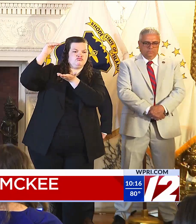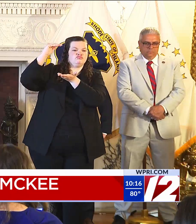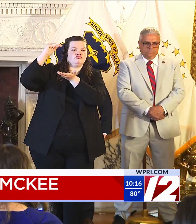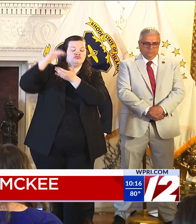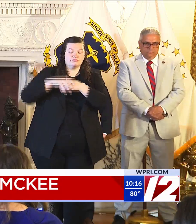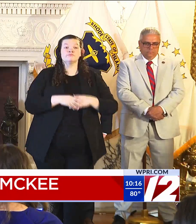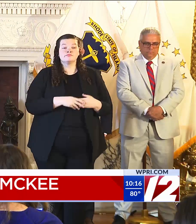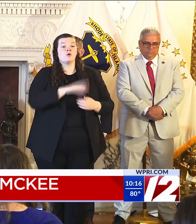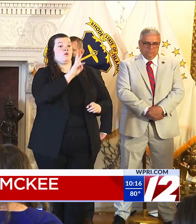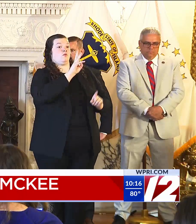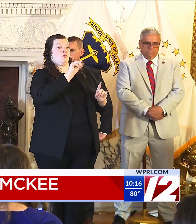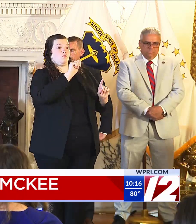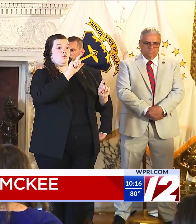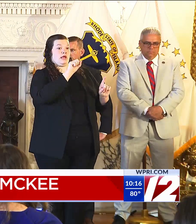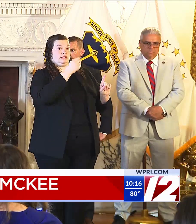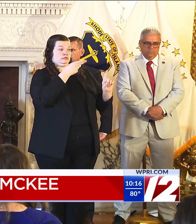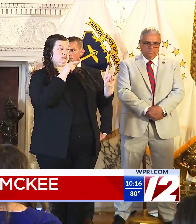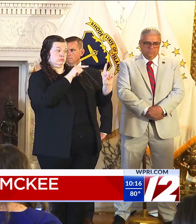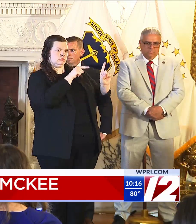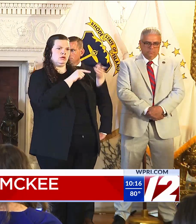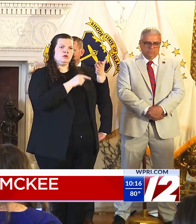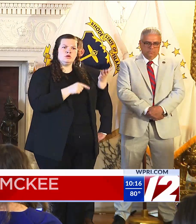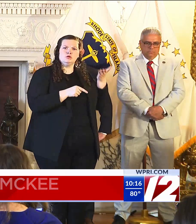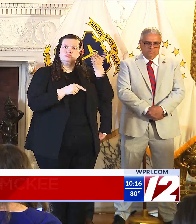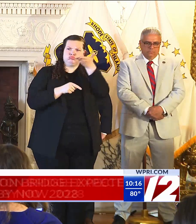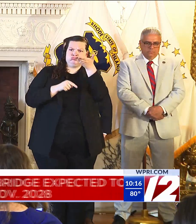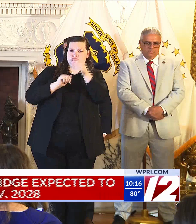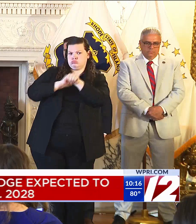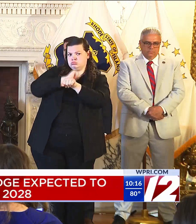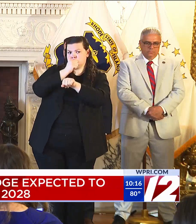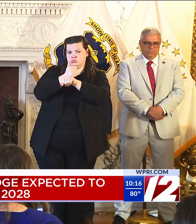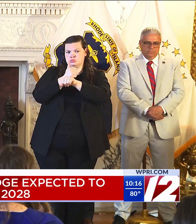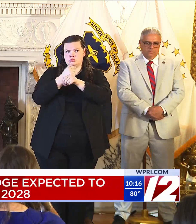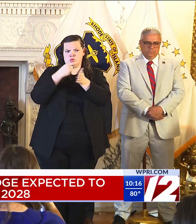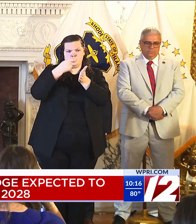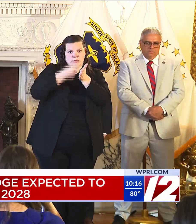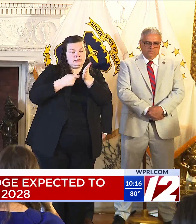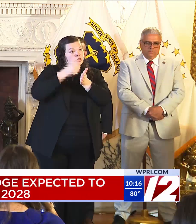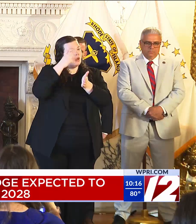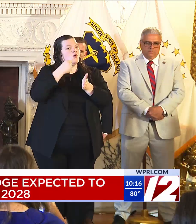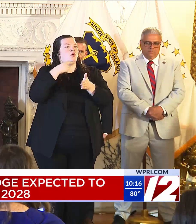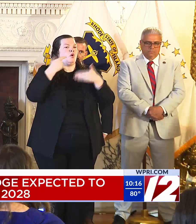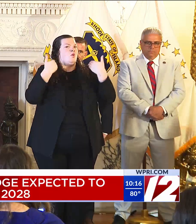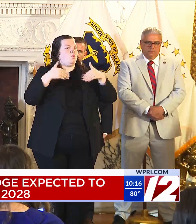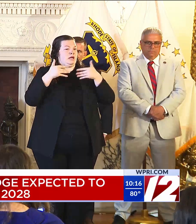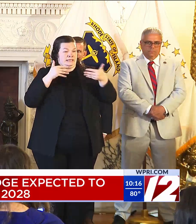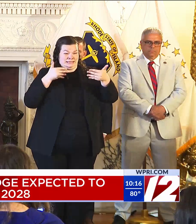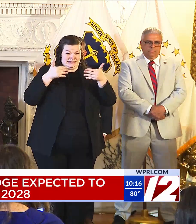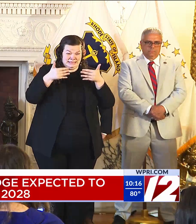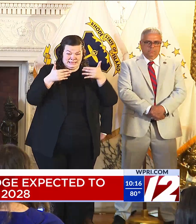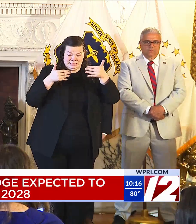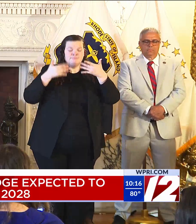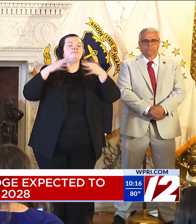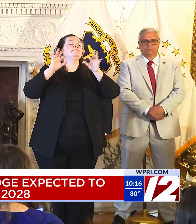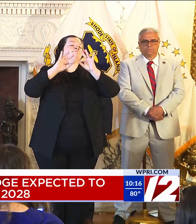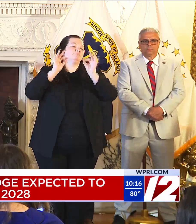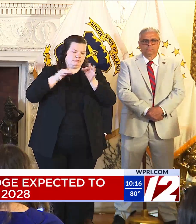construction contract hard cost at a very competitive $339 million.